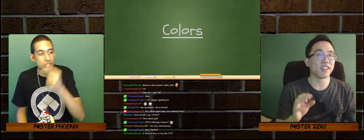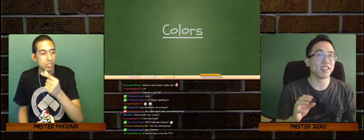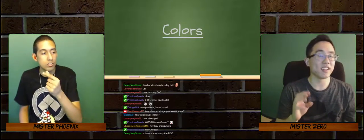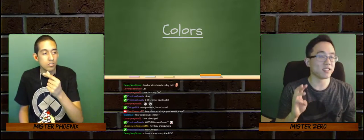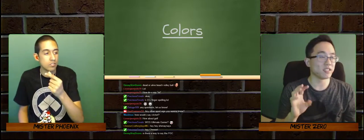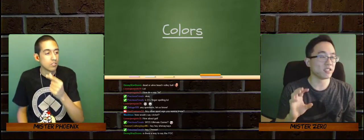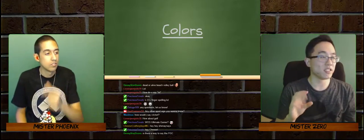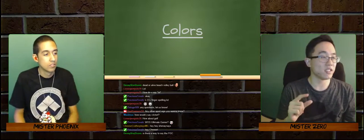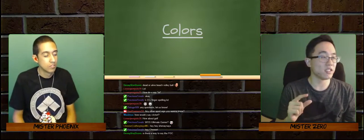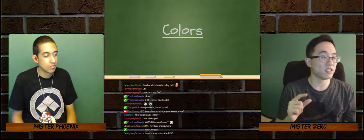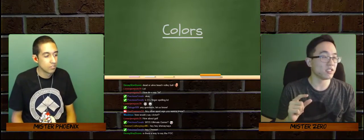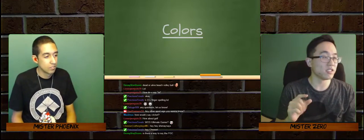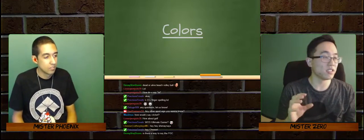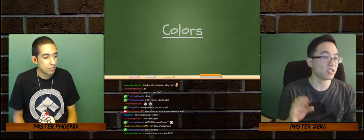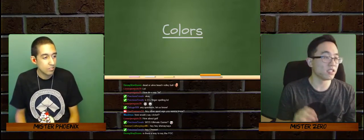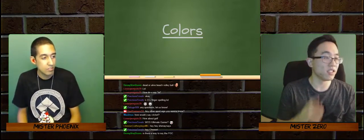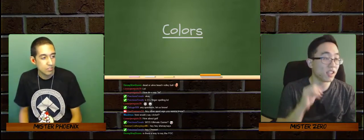WCG.